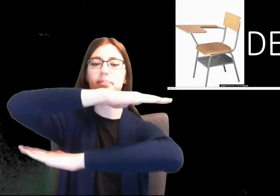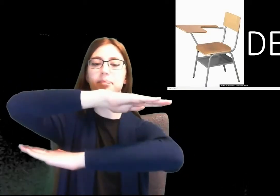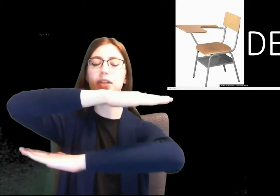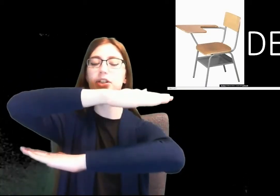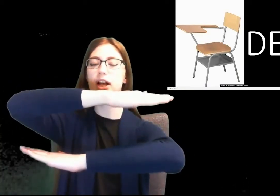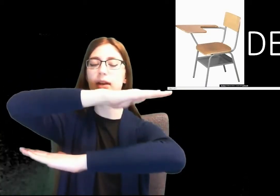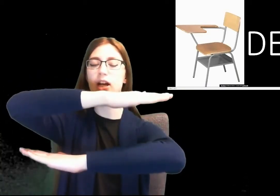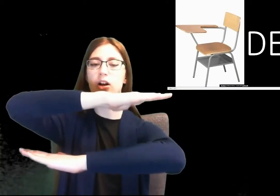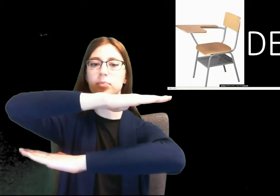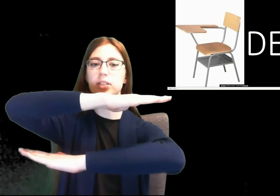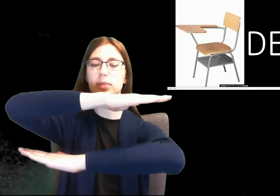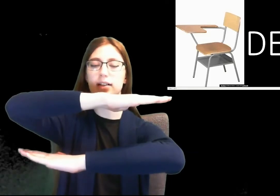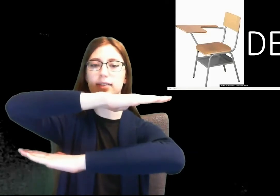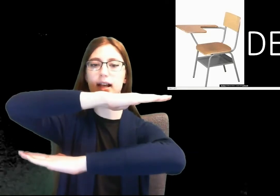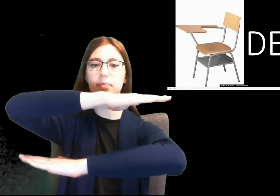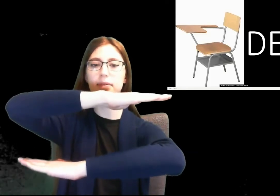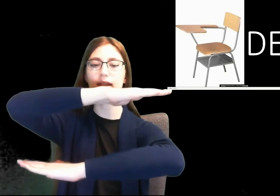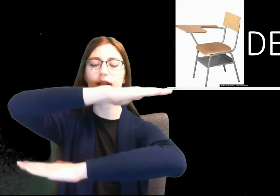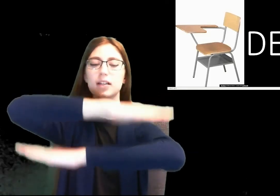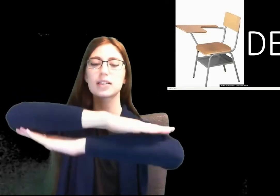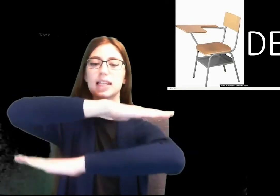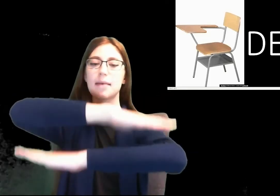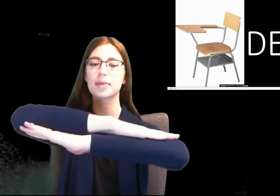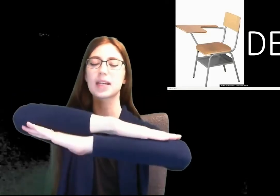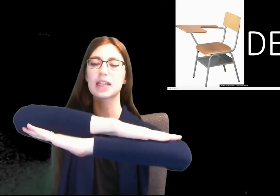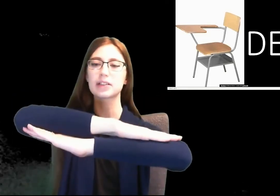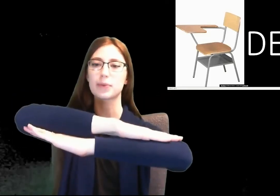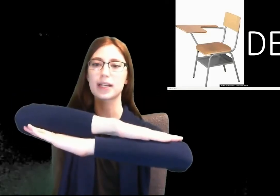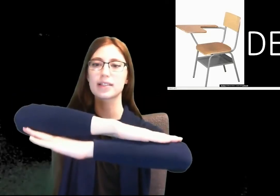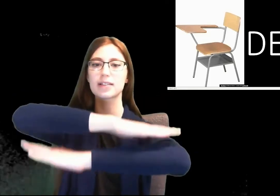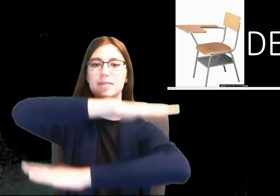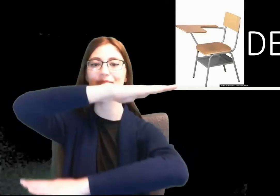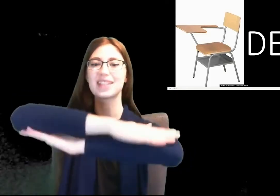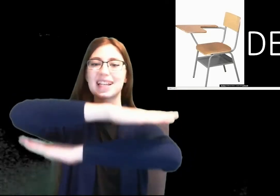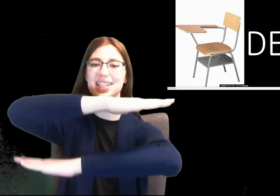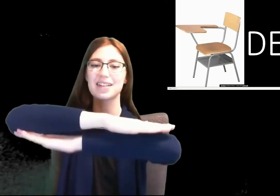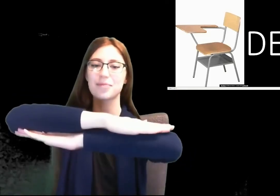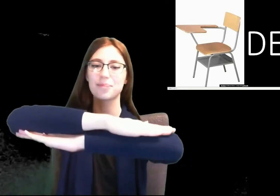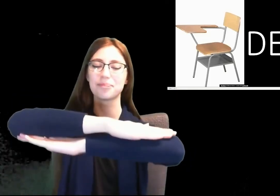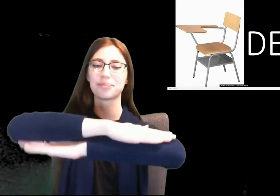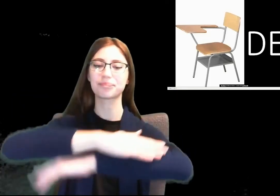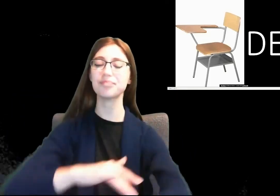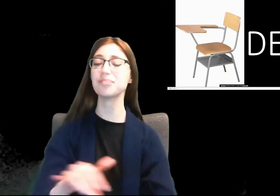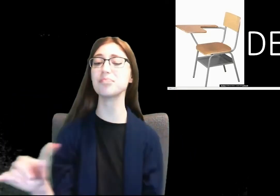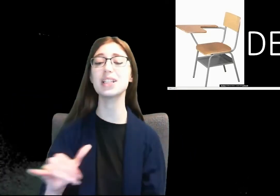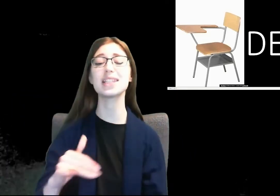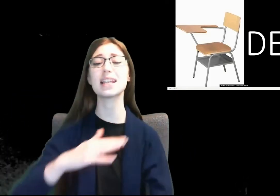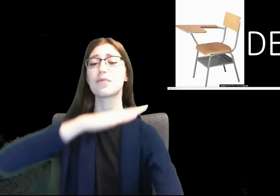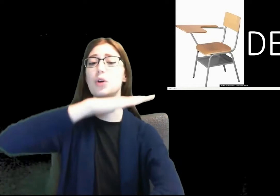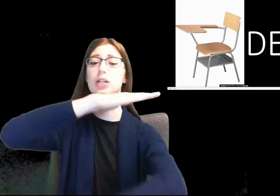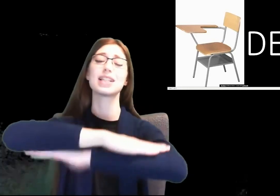Your dominant arm should be on top, and you're going to slap them together twice. Desk. Same for